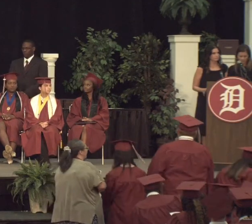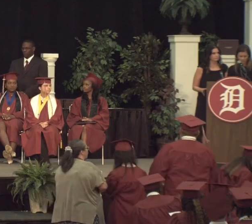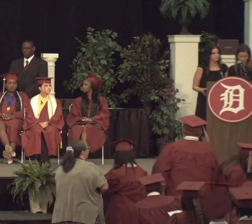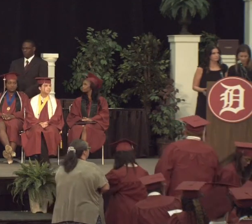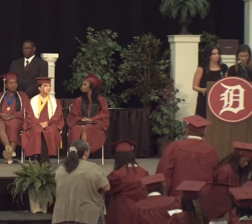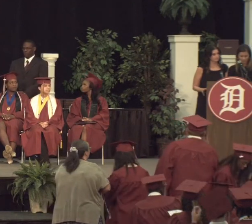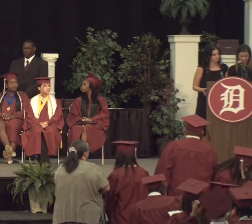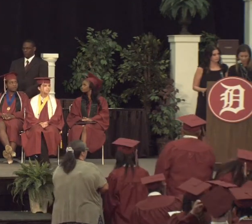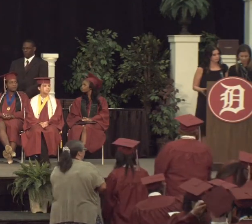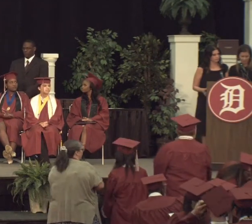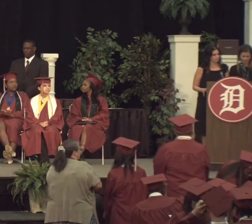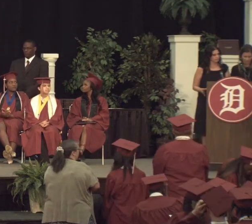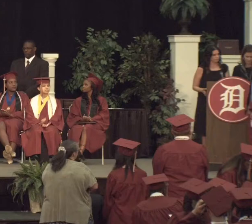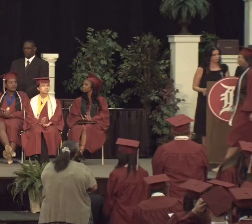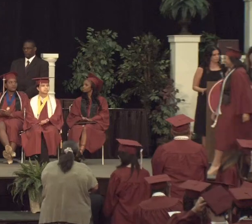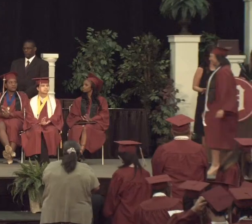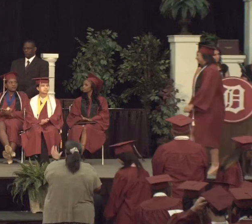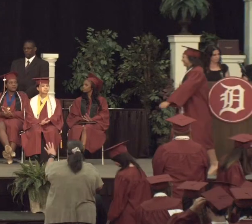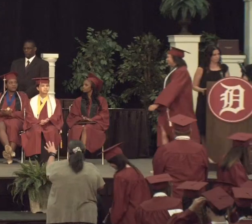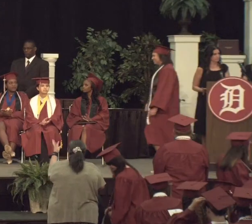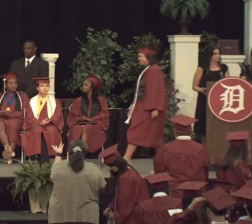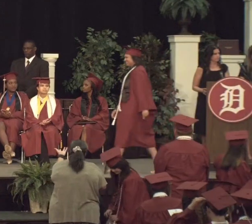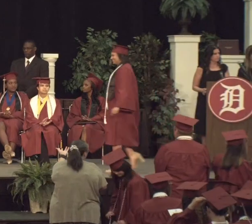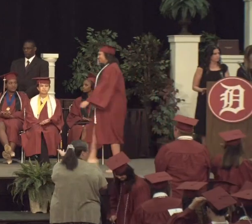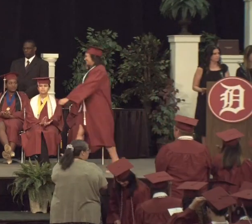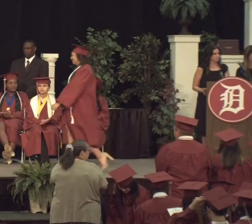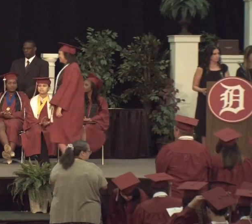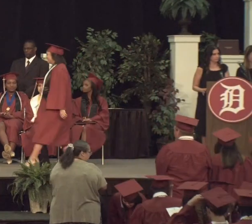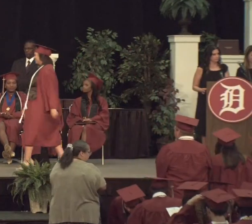Leah Hollis, cum laude.